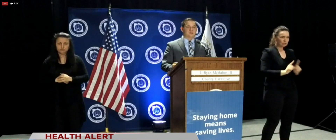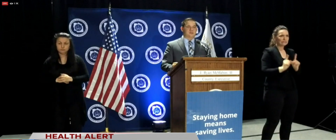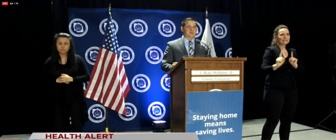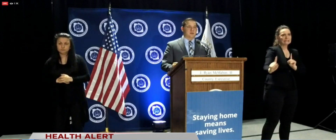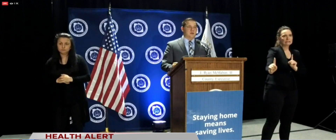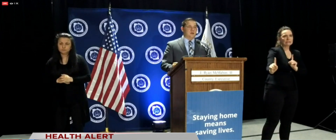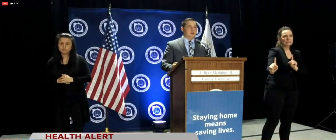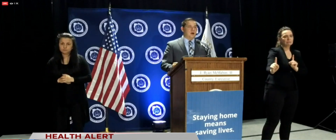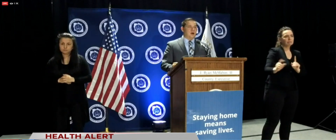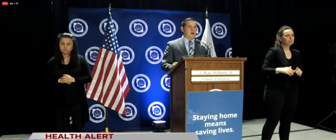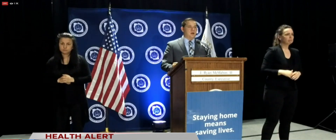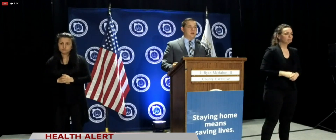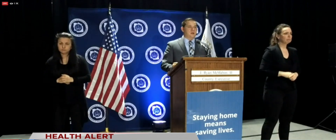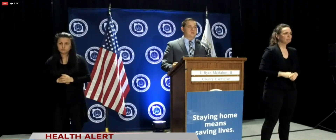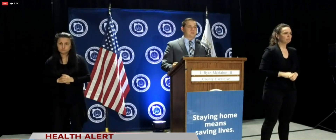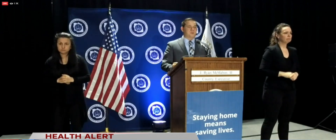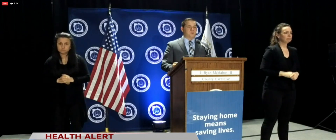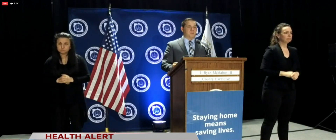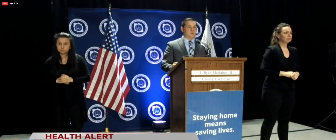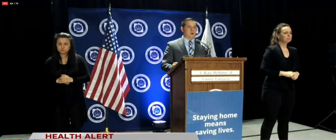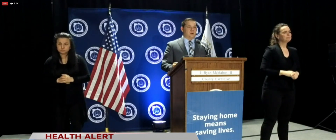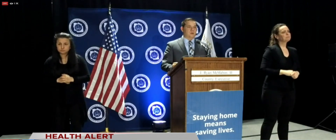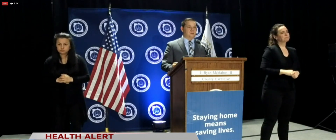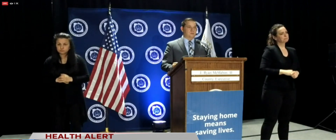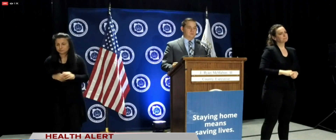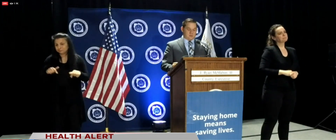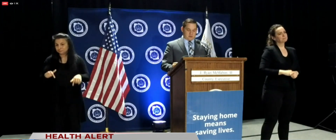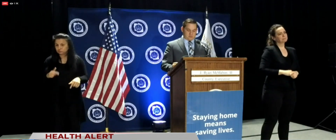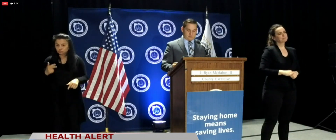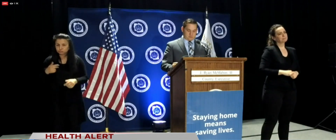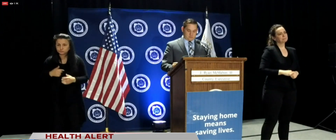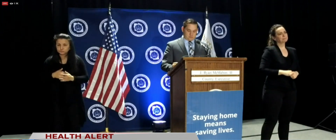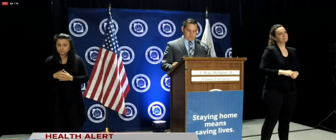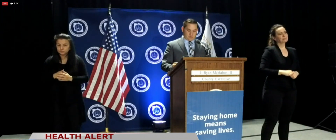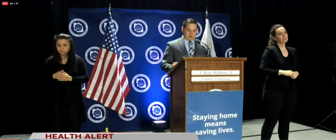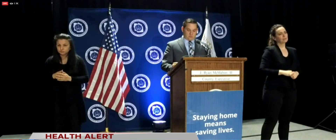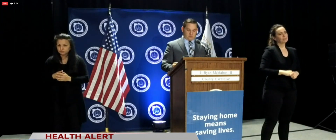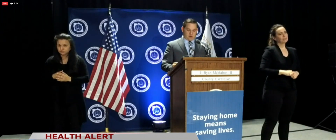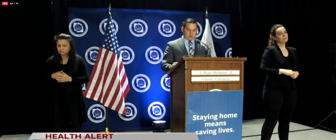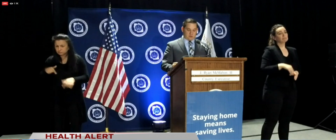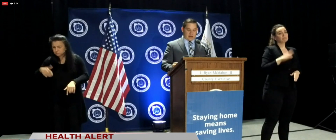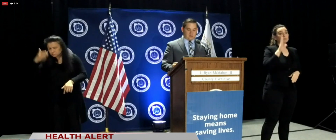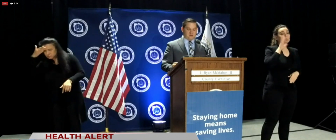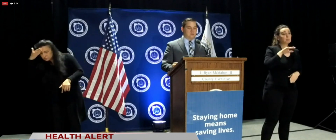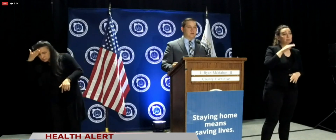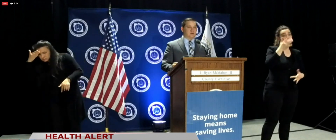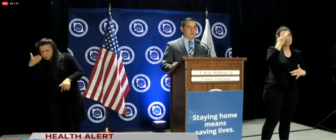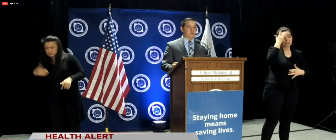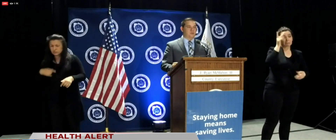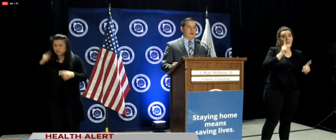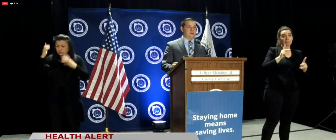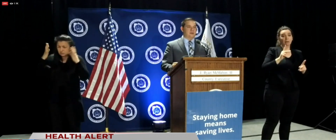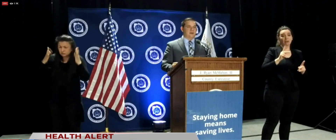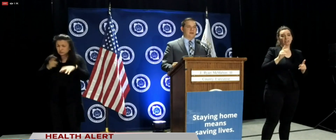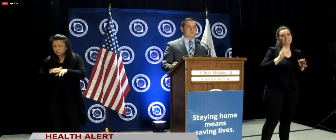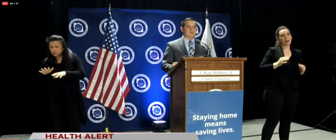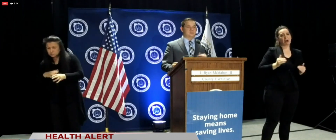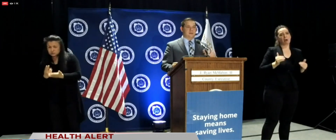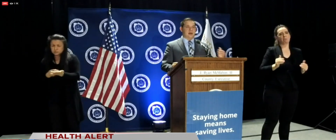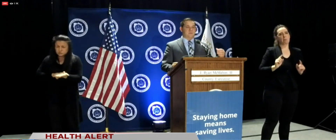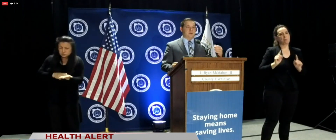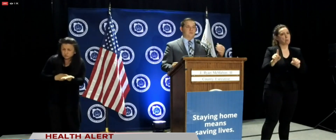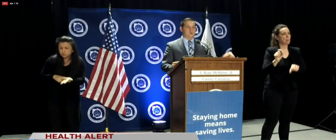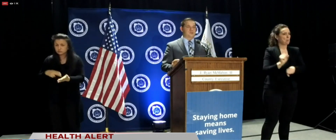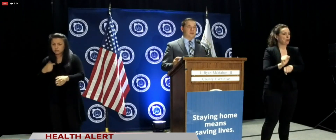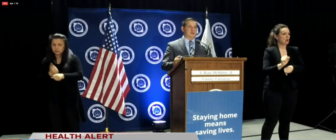scenarios that we continue to see. Sick people coming to work, okay? I wouldn't be talking about Ollie's and Colonial Laundromat if that